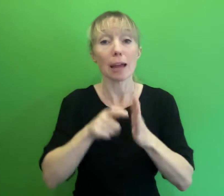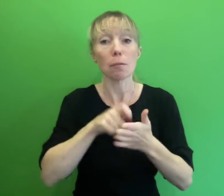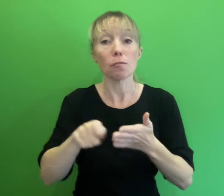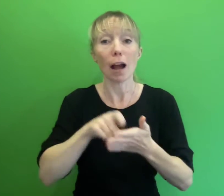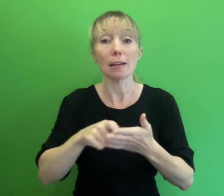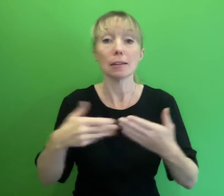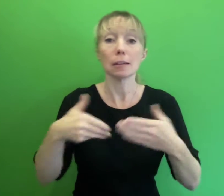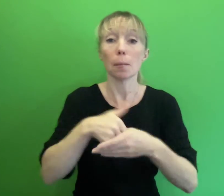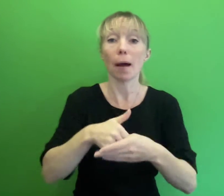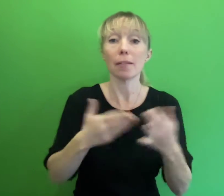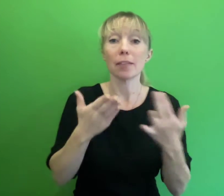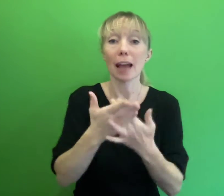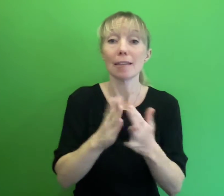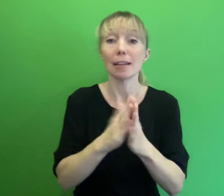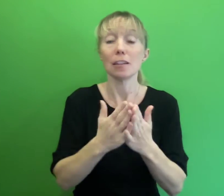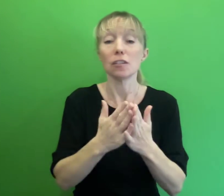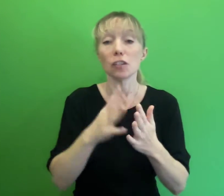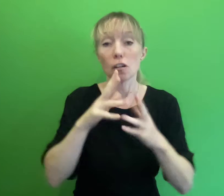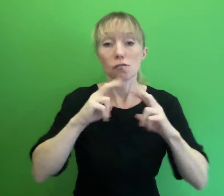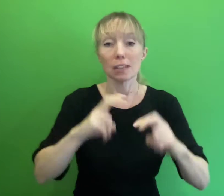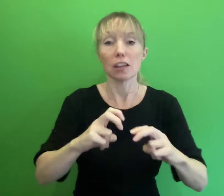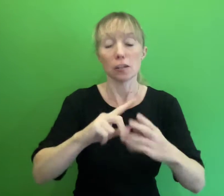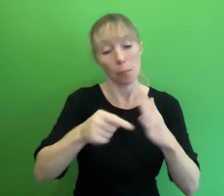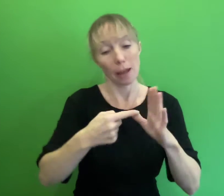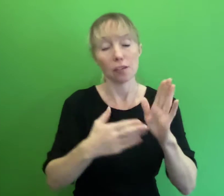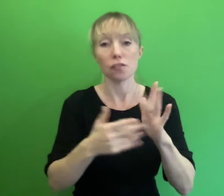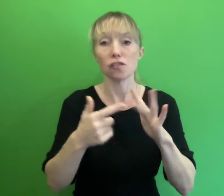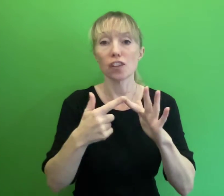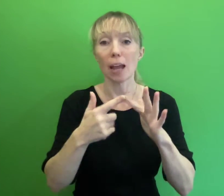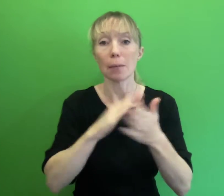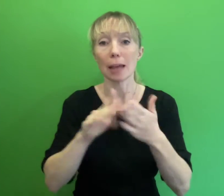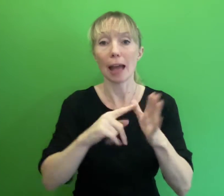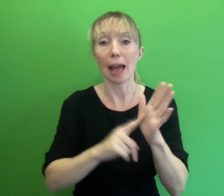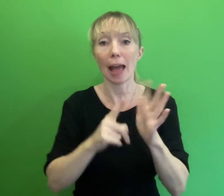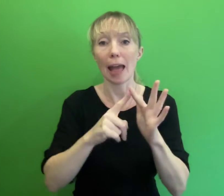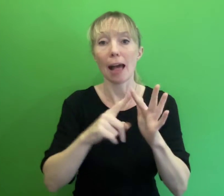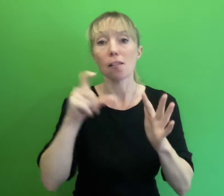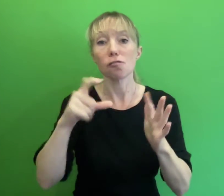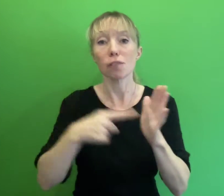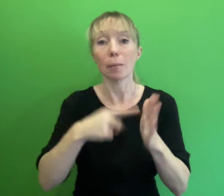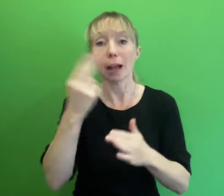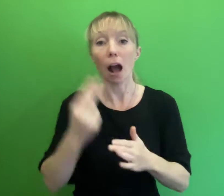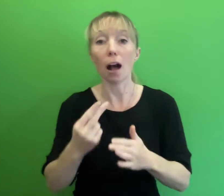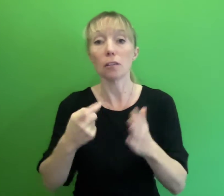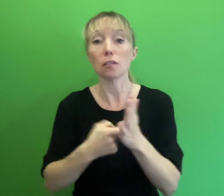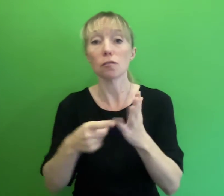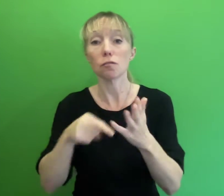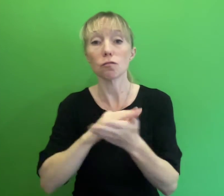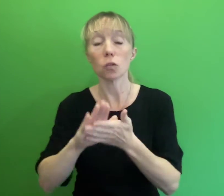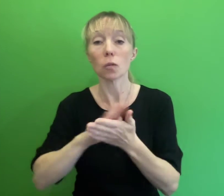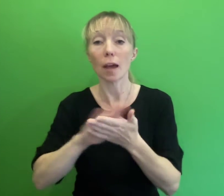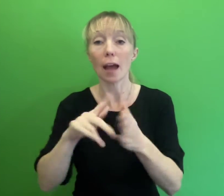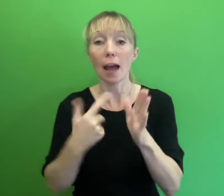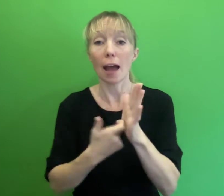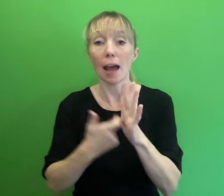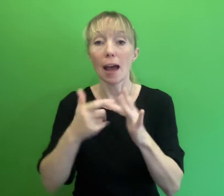Literature research carried out by Jamie Hale, CRIPtic Arts, and Ruth Harrison, Spread the Word, between June and